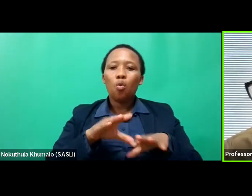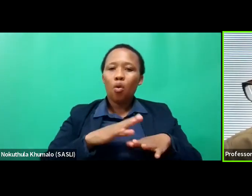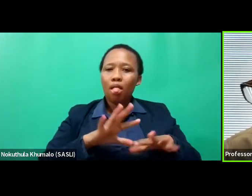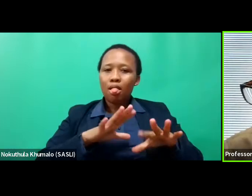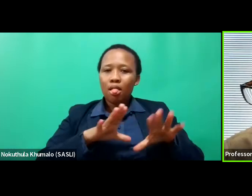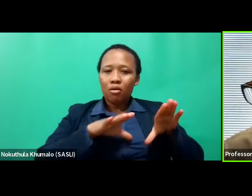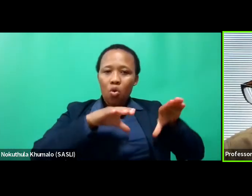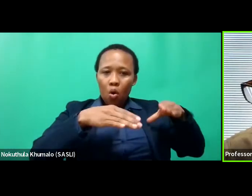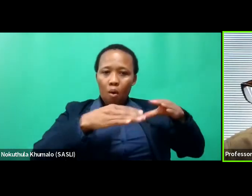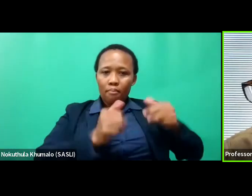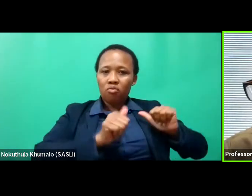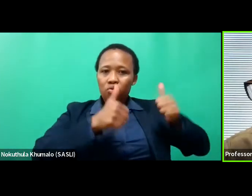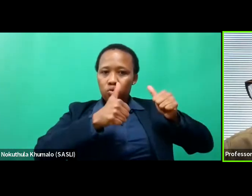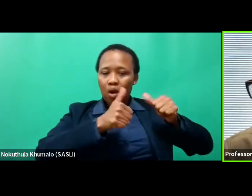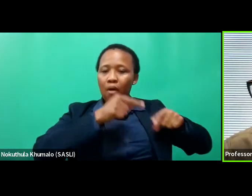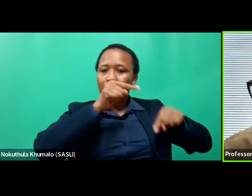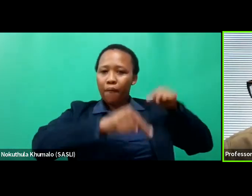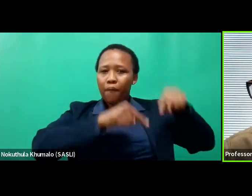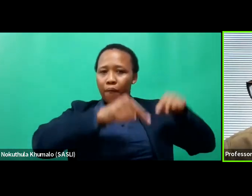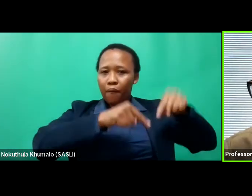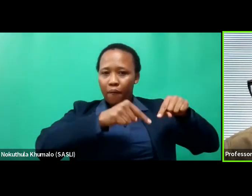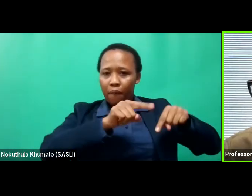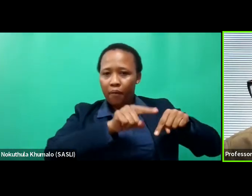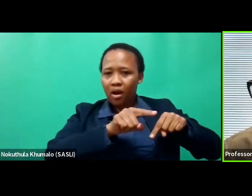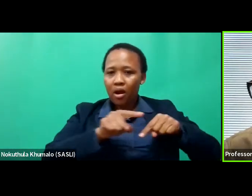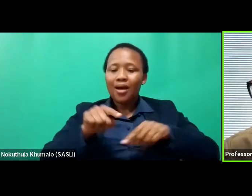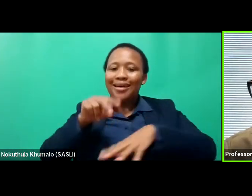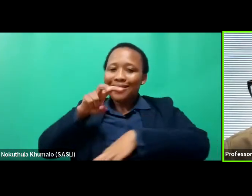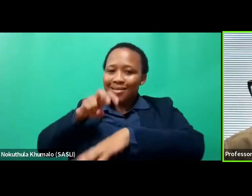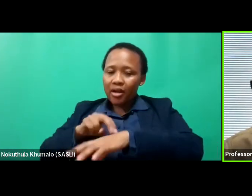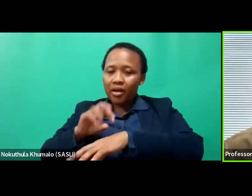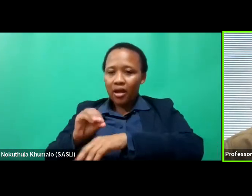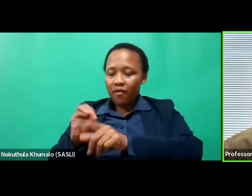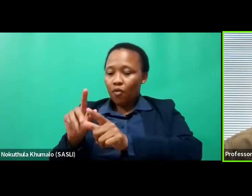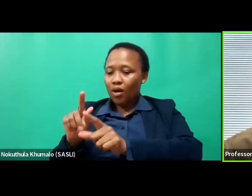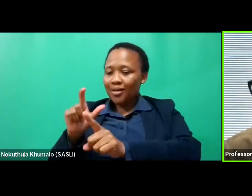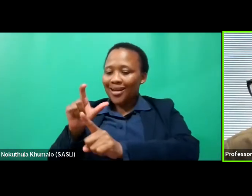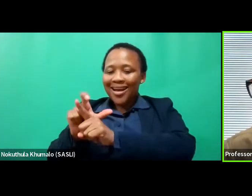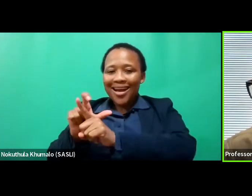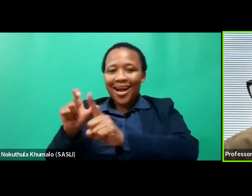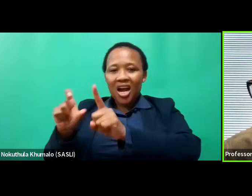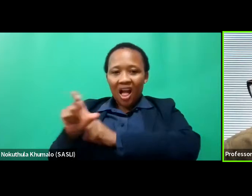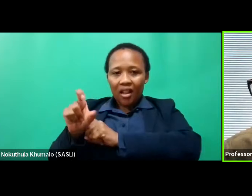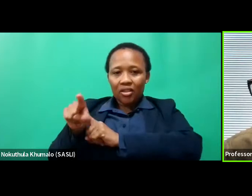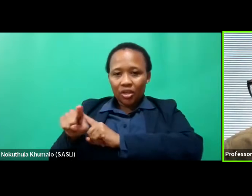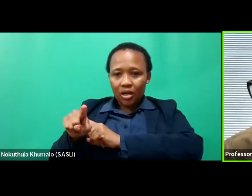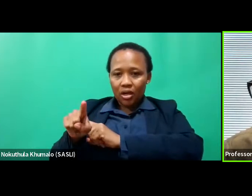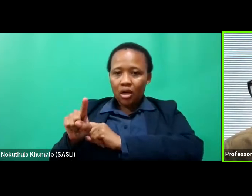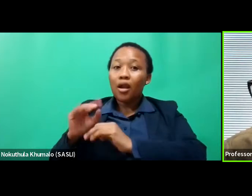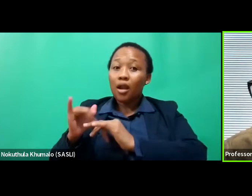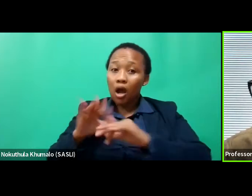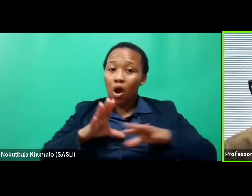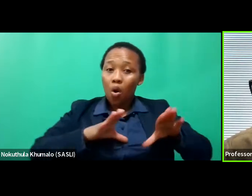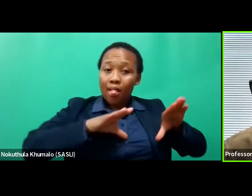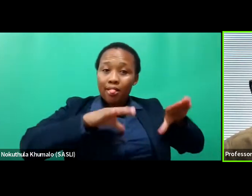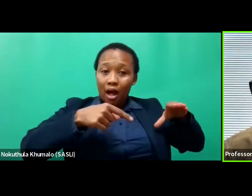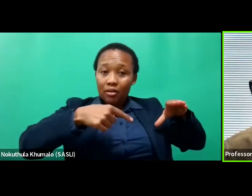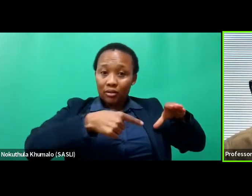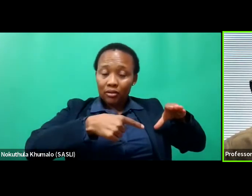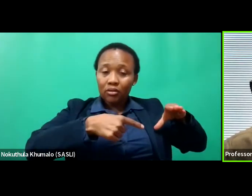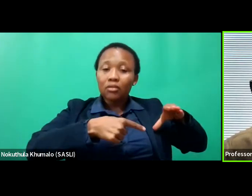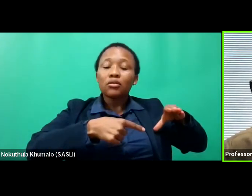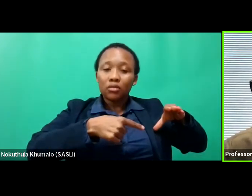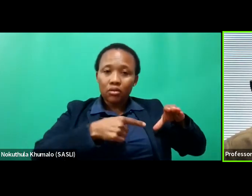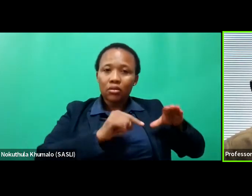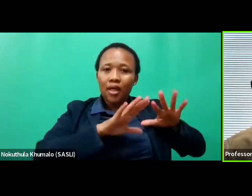flawed working class culture, cultural capital theory must focus on the contributions of the working class learners and